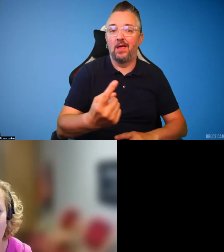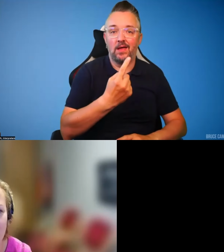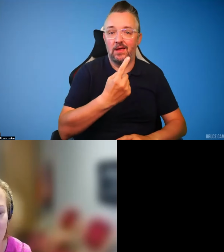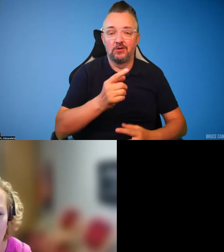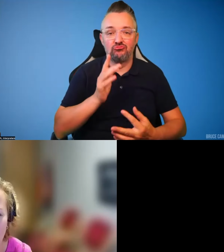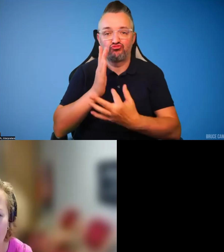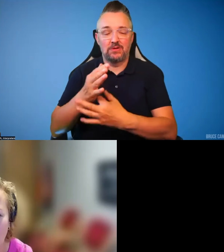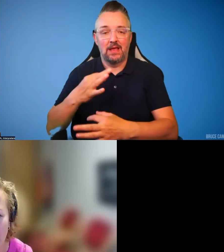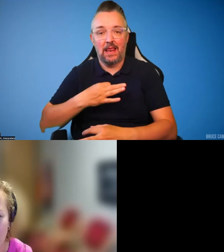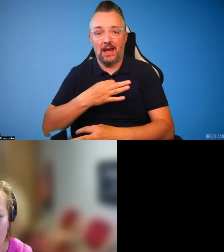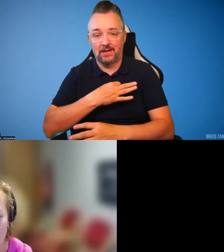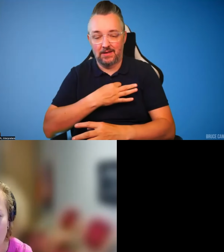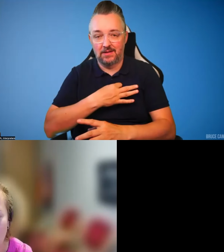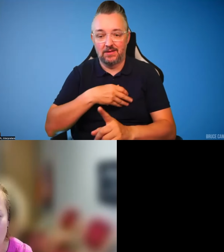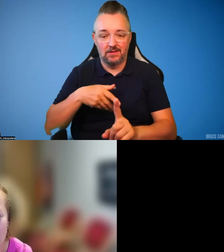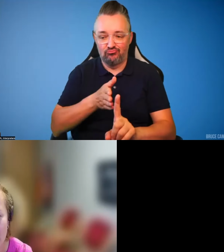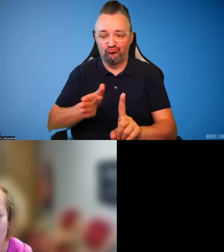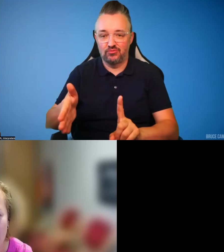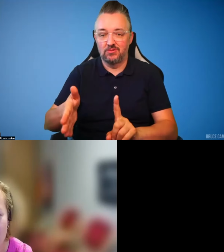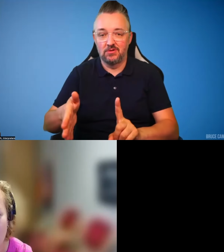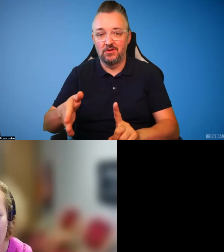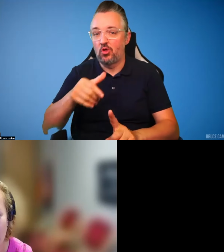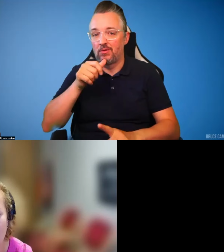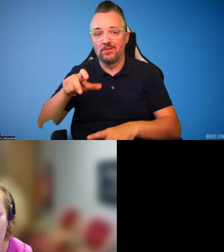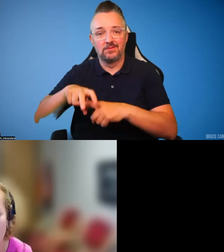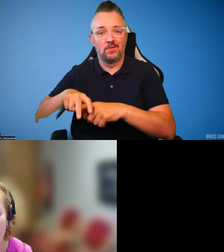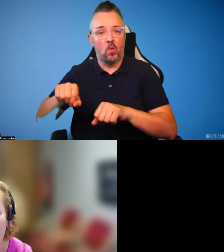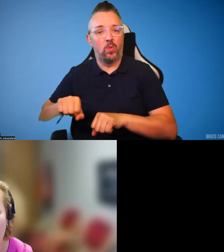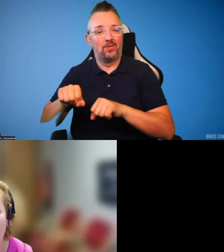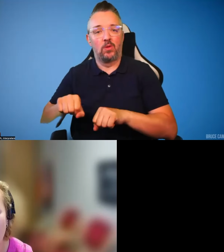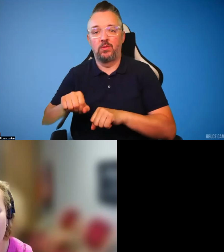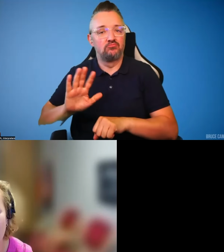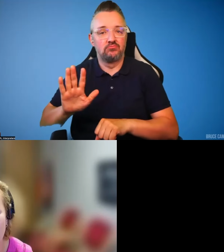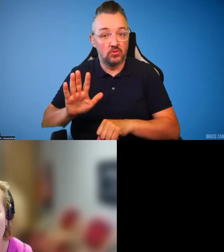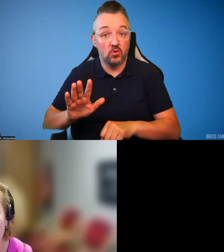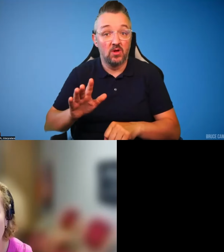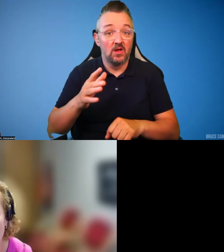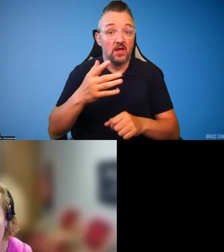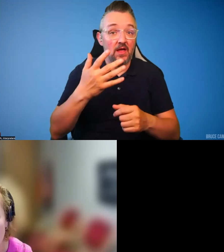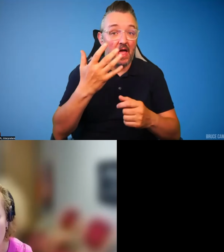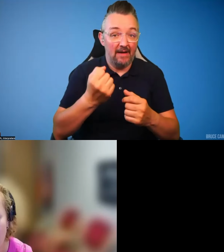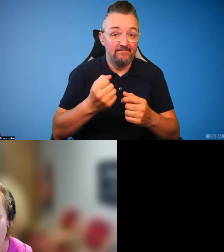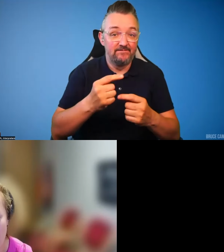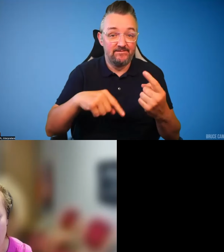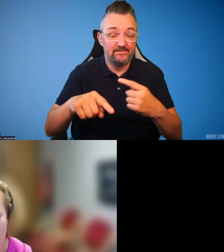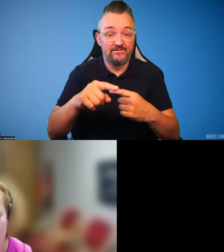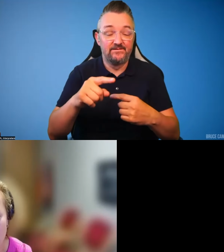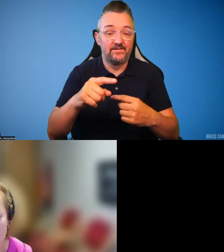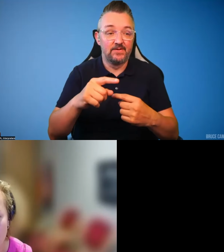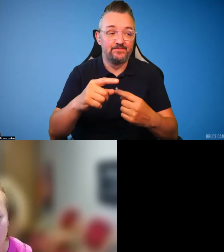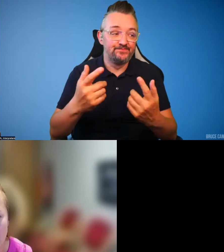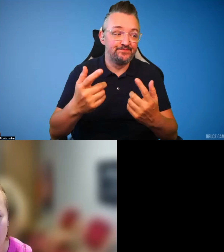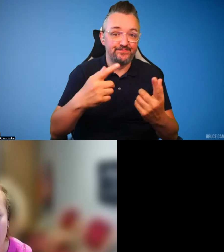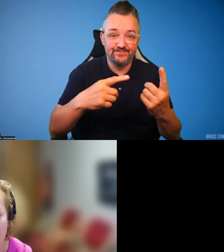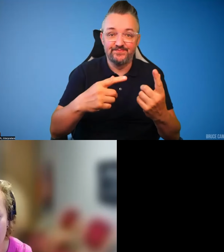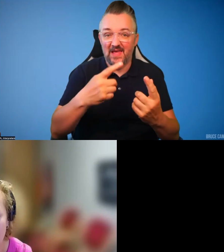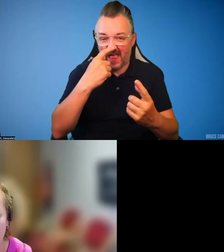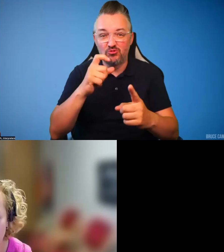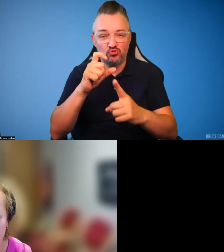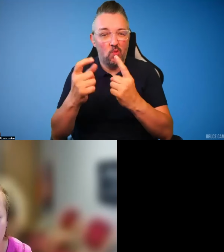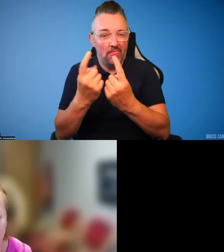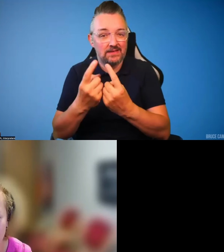the clinic room, not being told not to sit in the waiting room, etc. So there are things that services can do if individuals feel that they're at